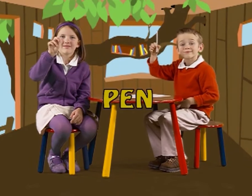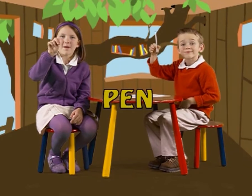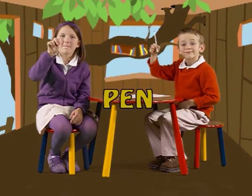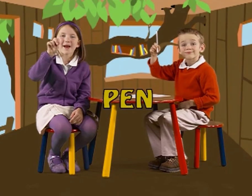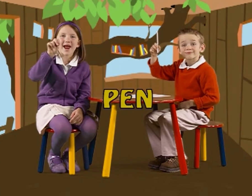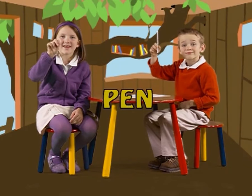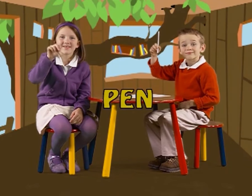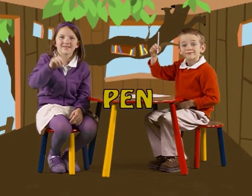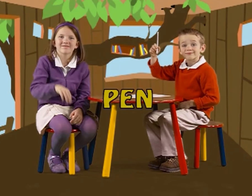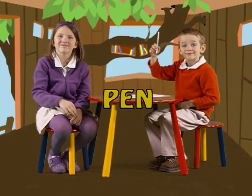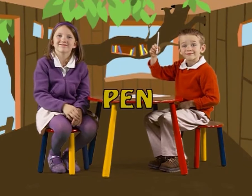Pen.